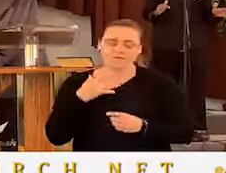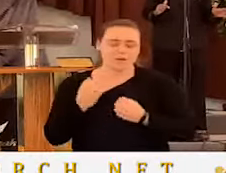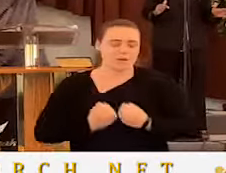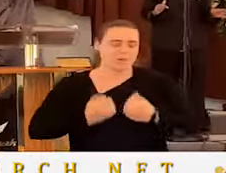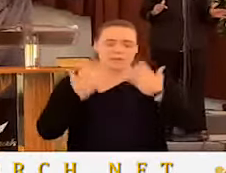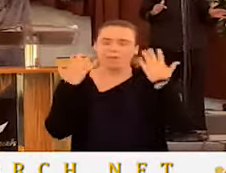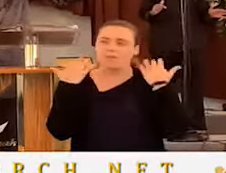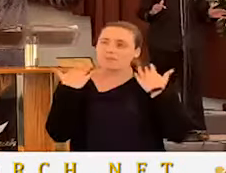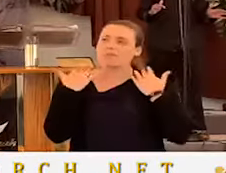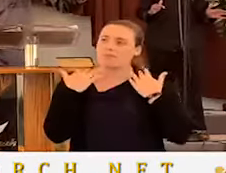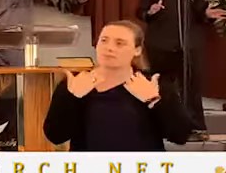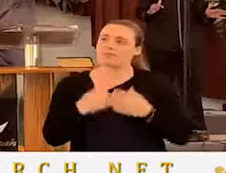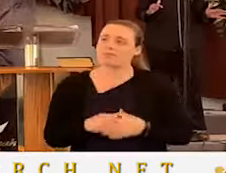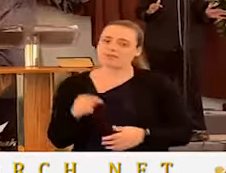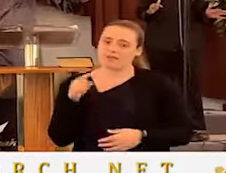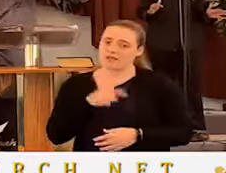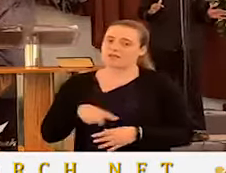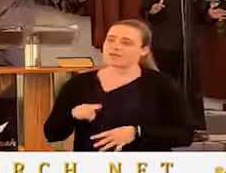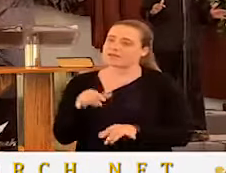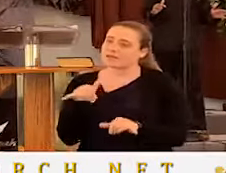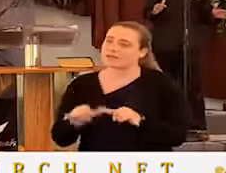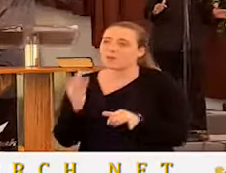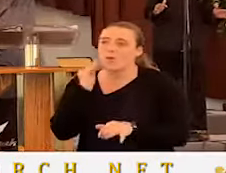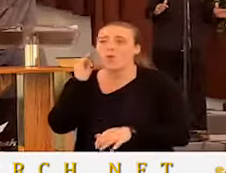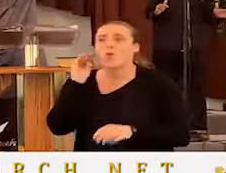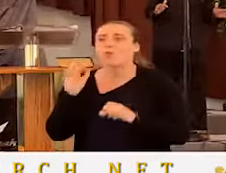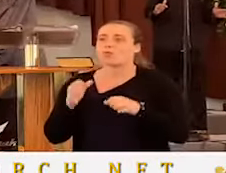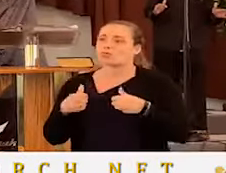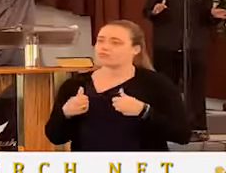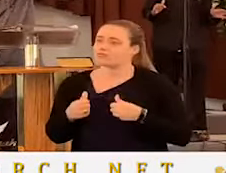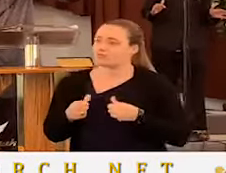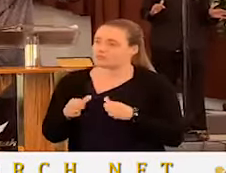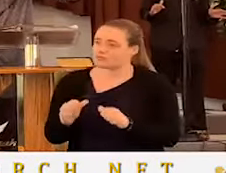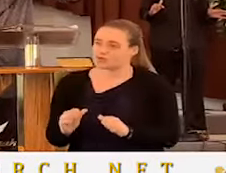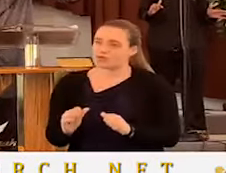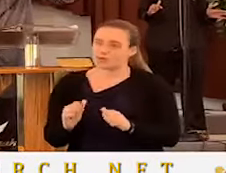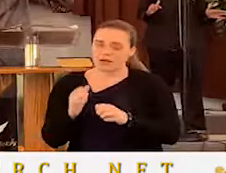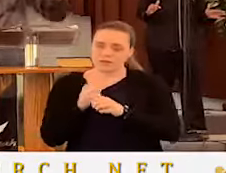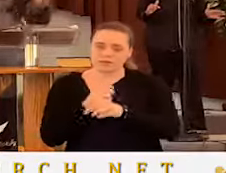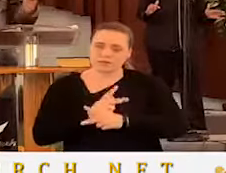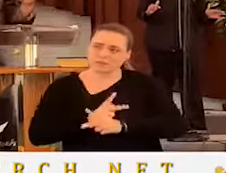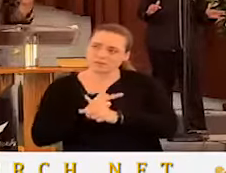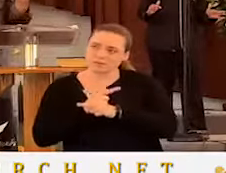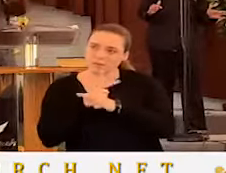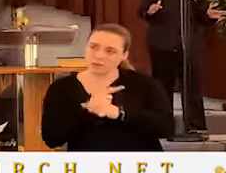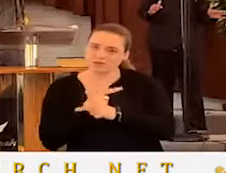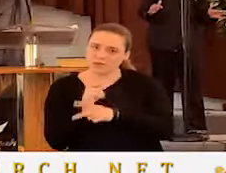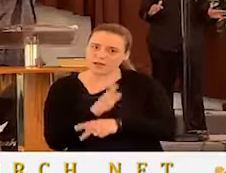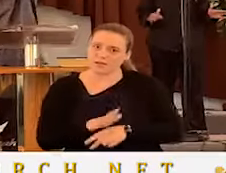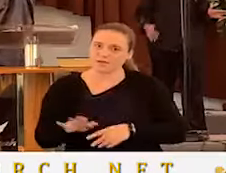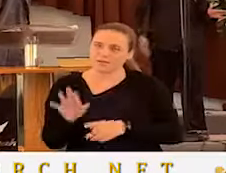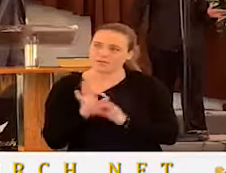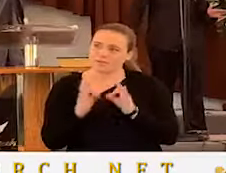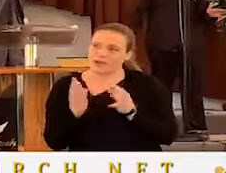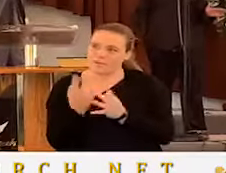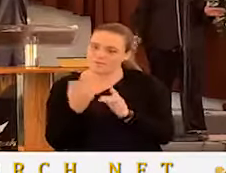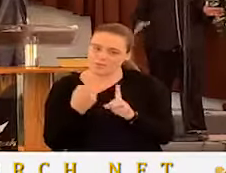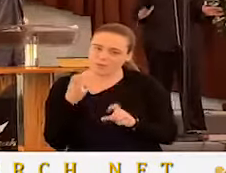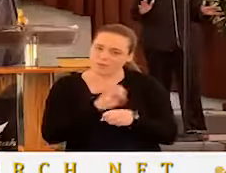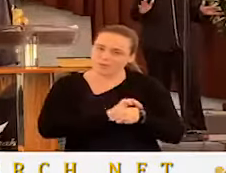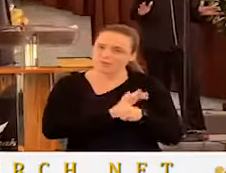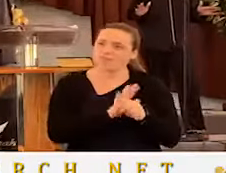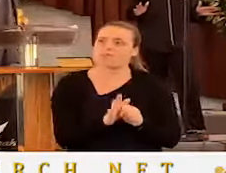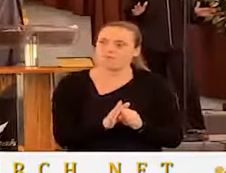be protected from this deadly virus. Yes. The enemy has seeped into their minds while they sleep at night. Father, I speak